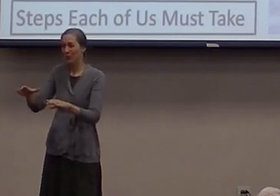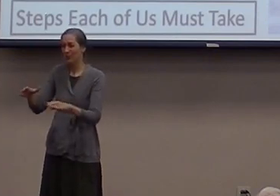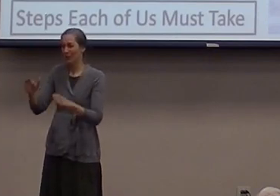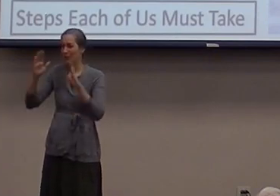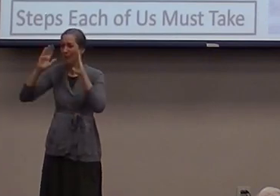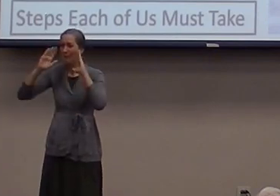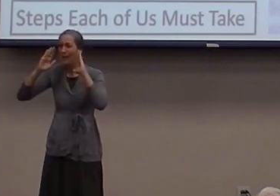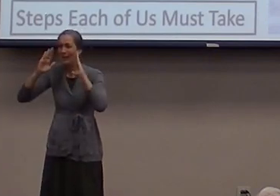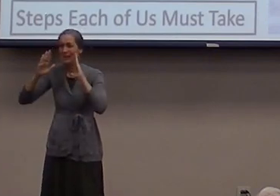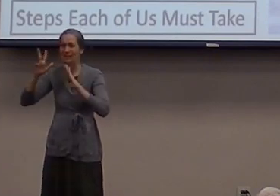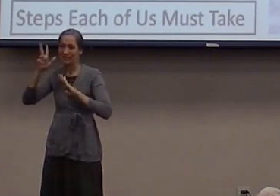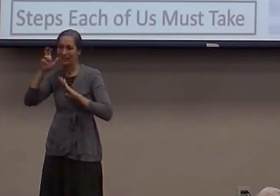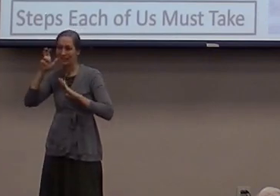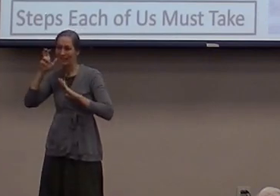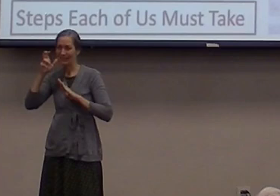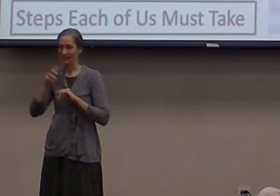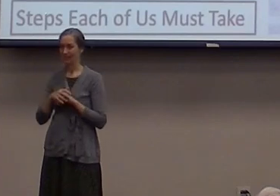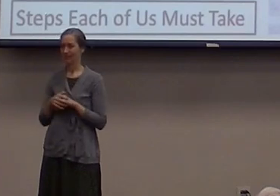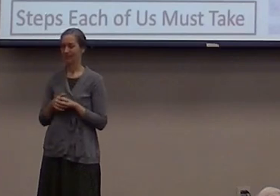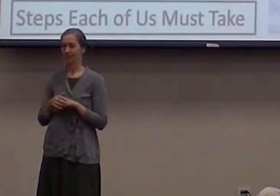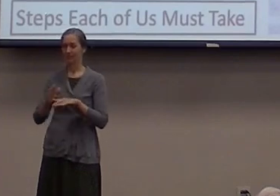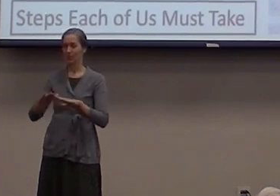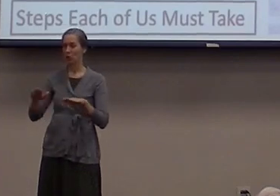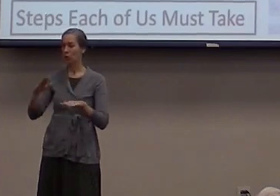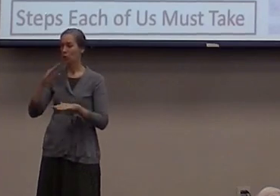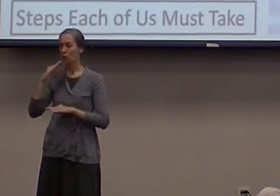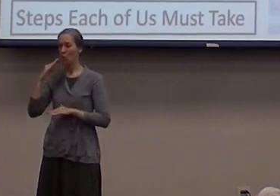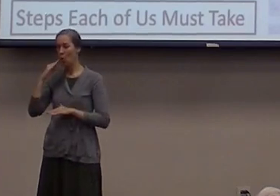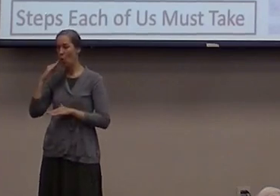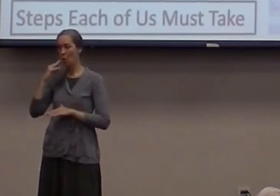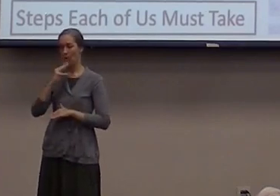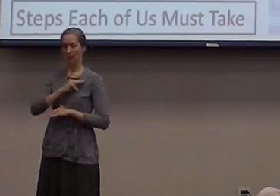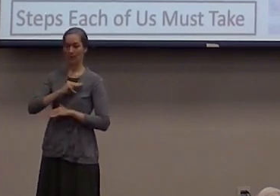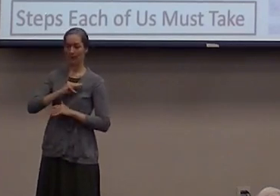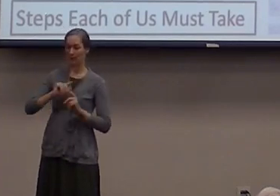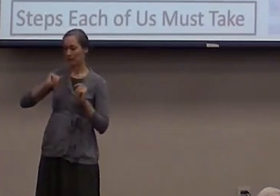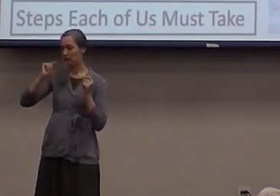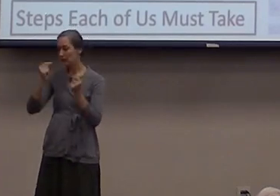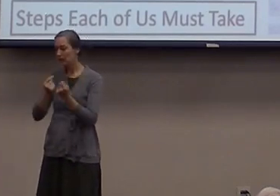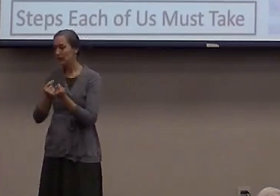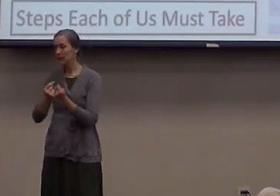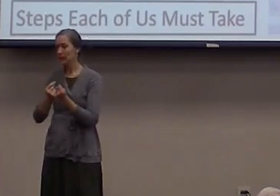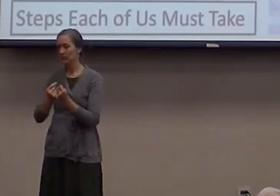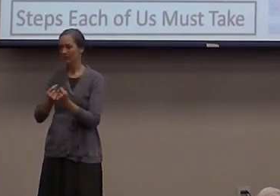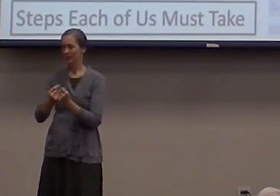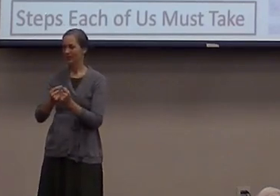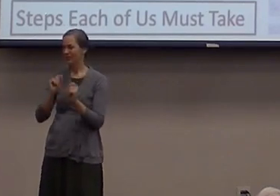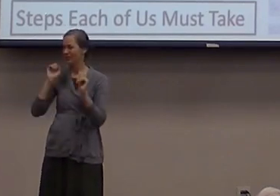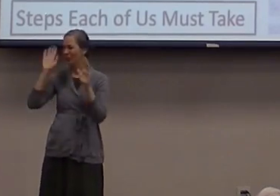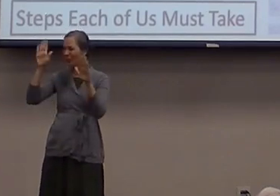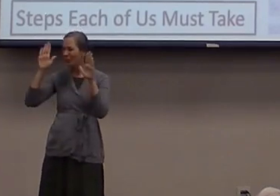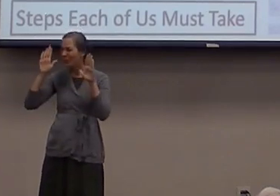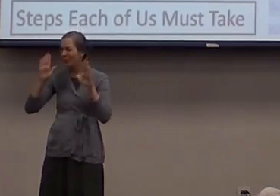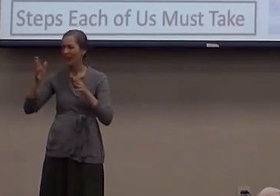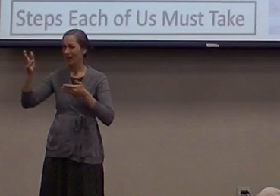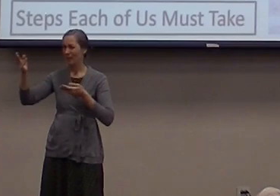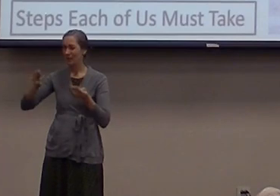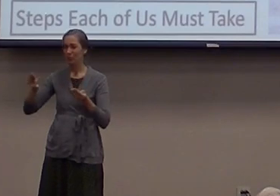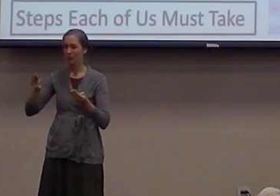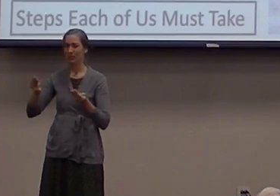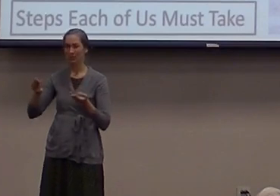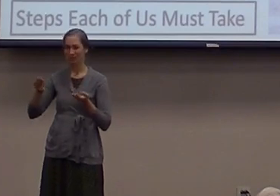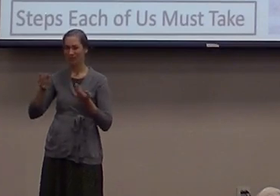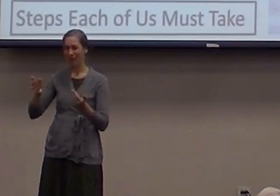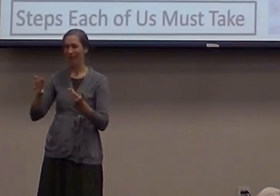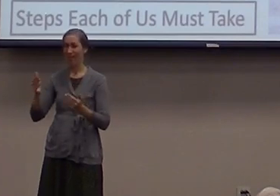to hear that. There'll be children's homes. There'll be mission teams. There'll be great ministries. Listen,